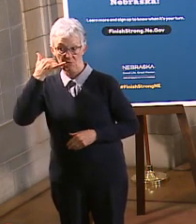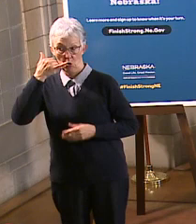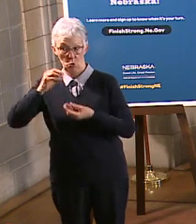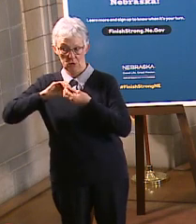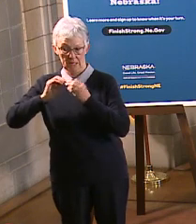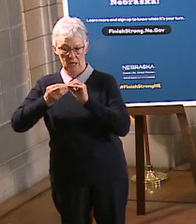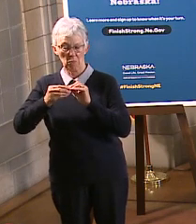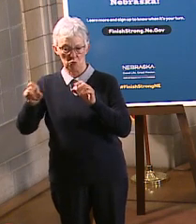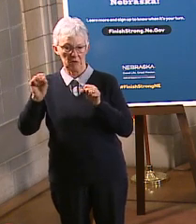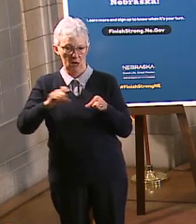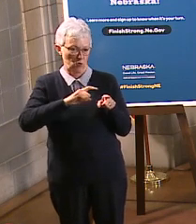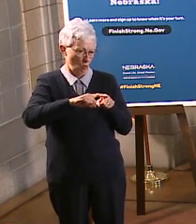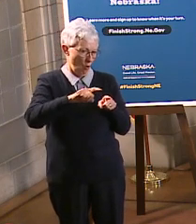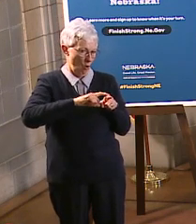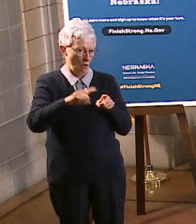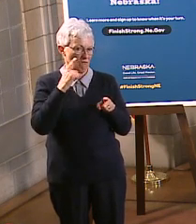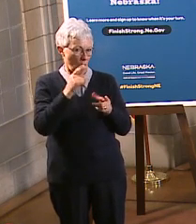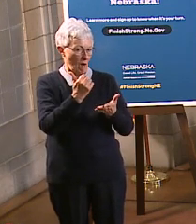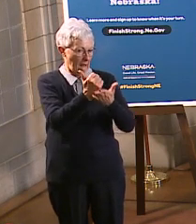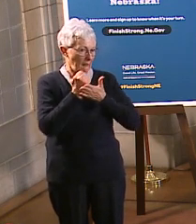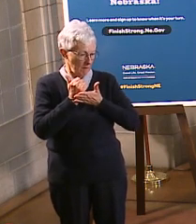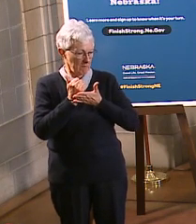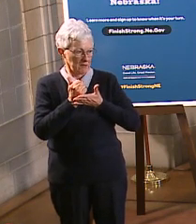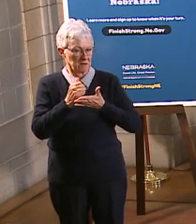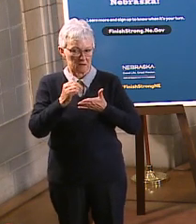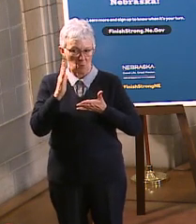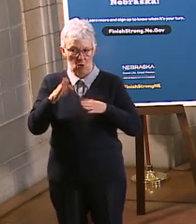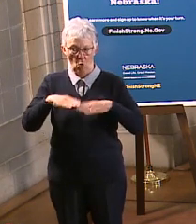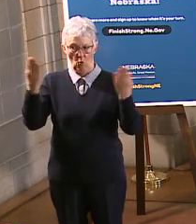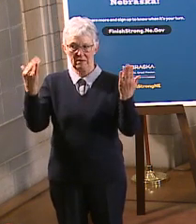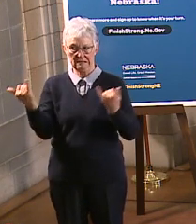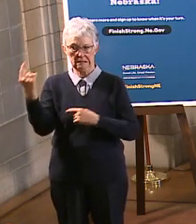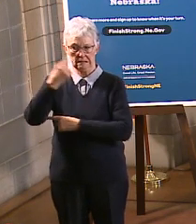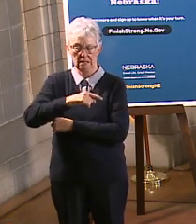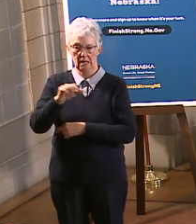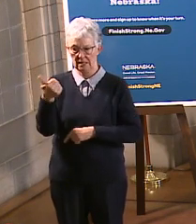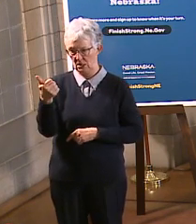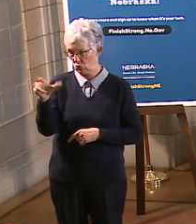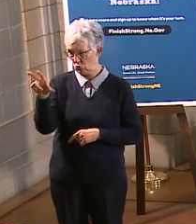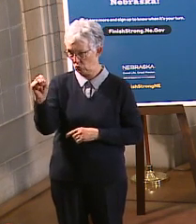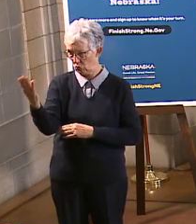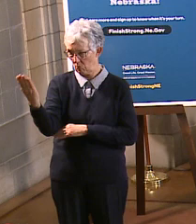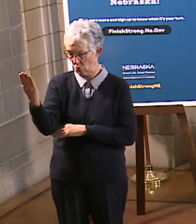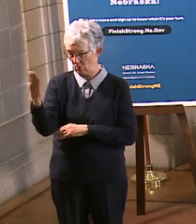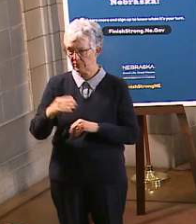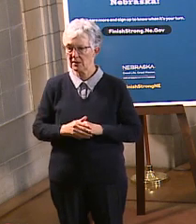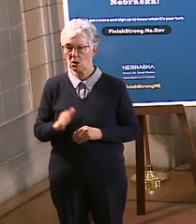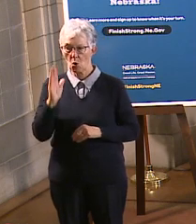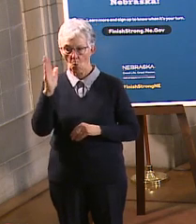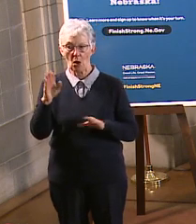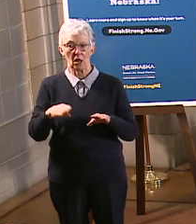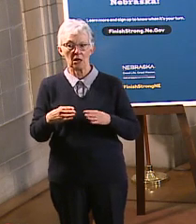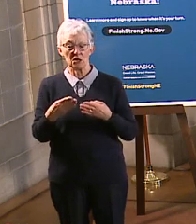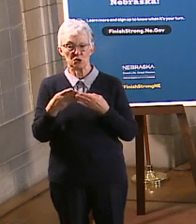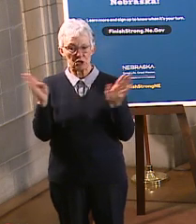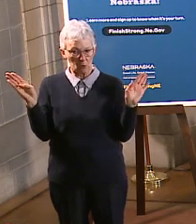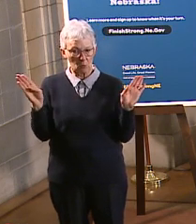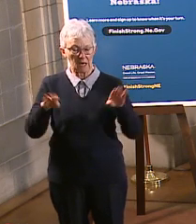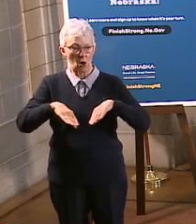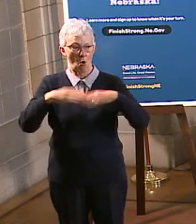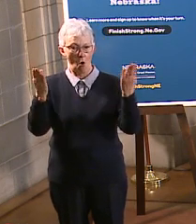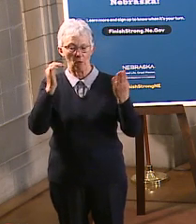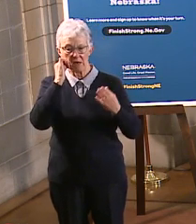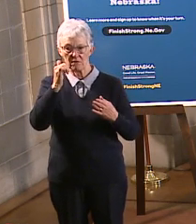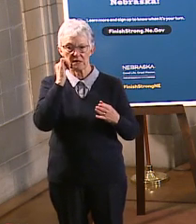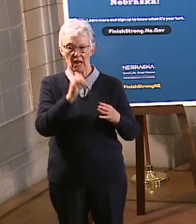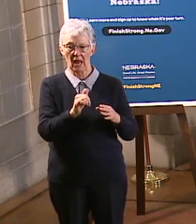today at 10:30. It will be available in general Monday through Friday, 8 a.m. to